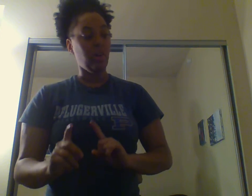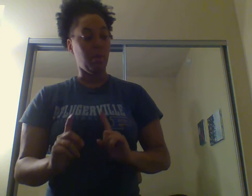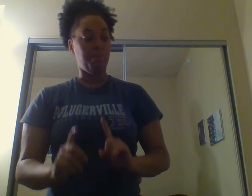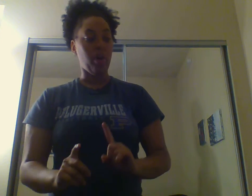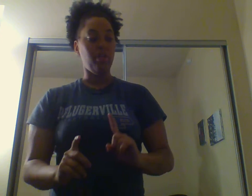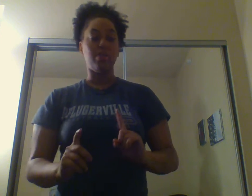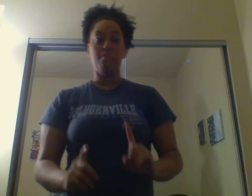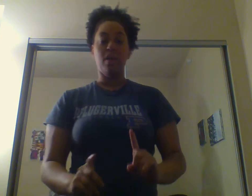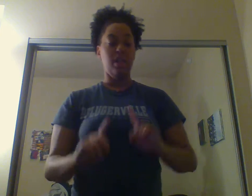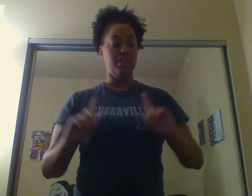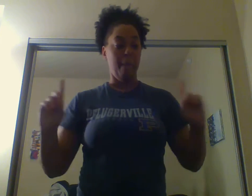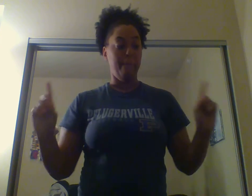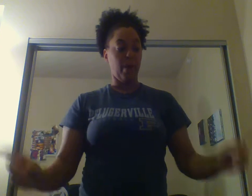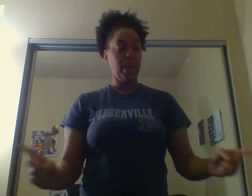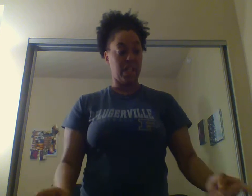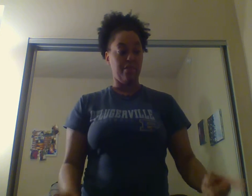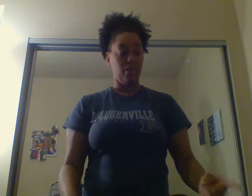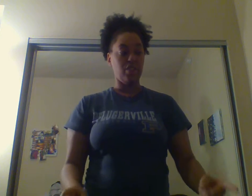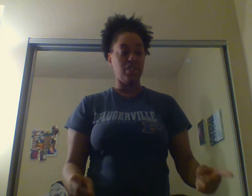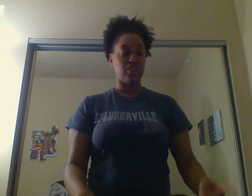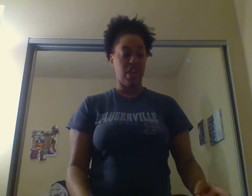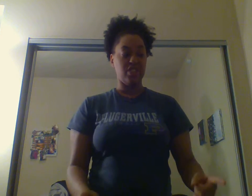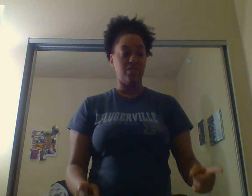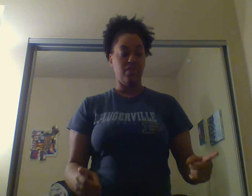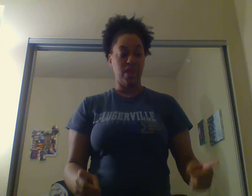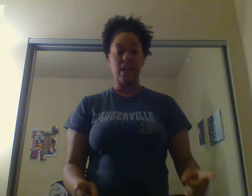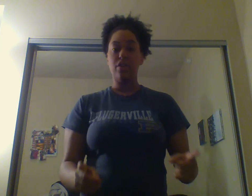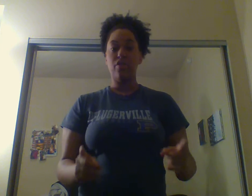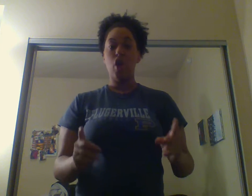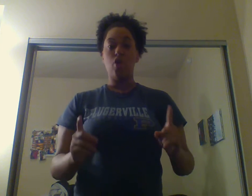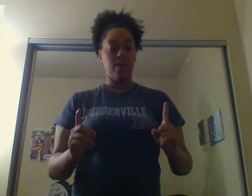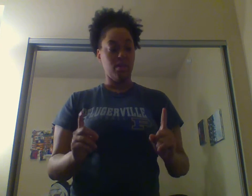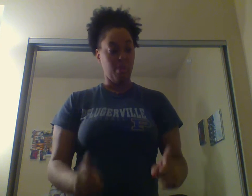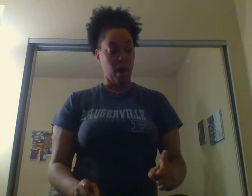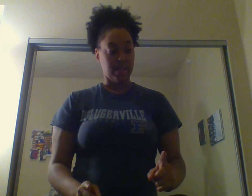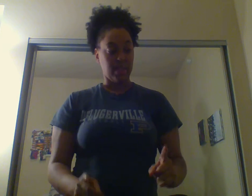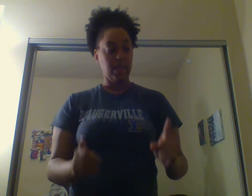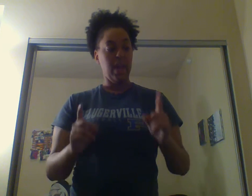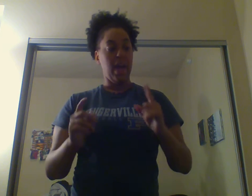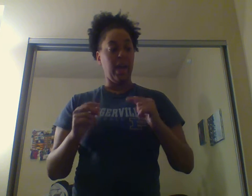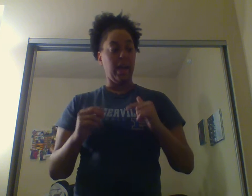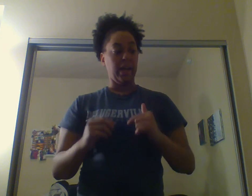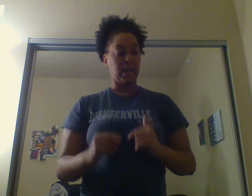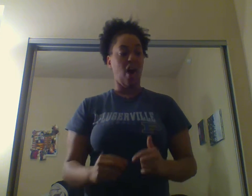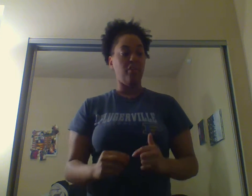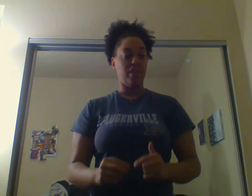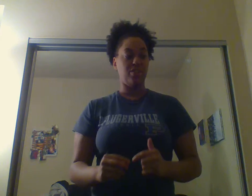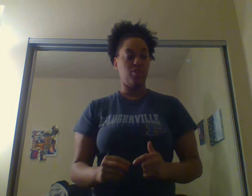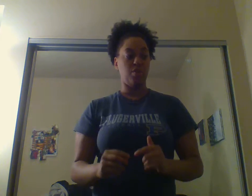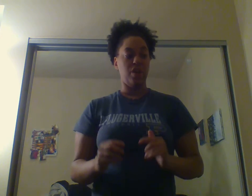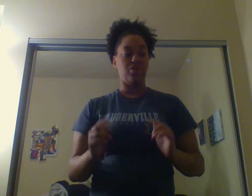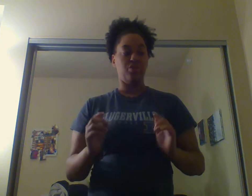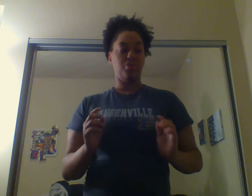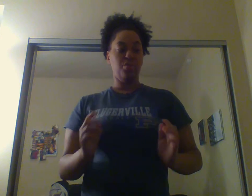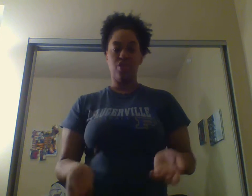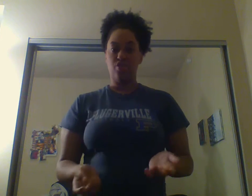the partner's ability to break divergent chains of negative reciprocity in conflict situations through